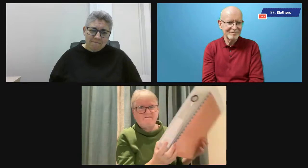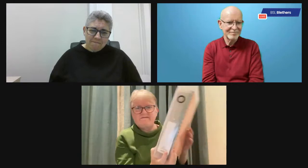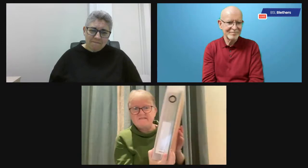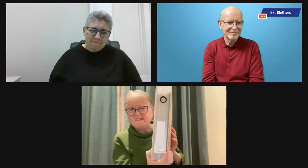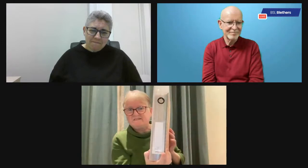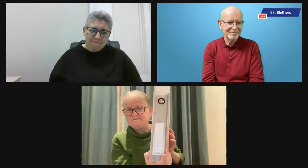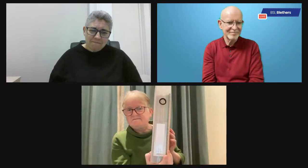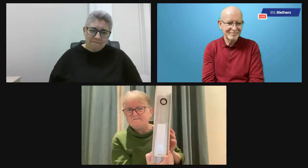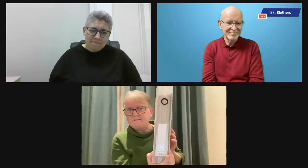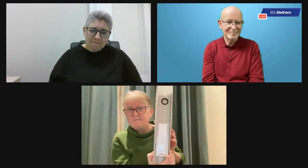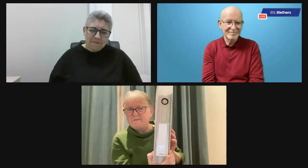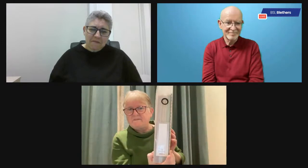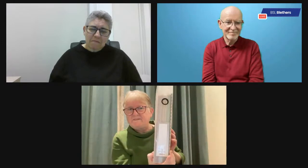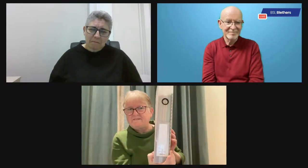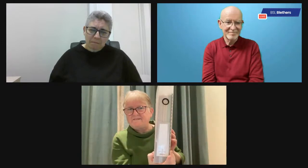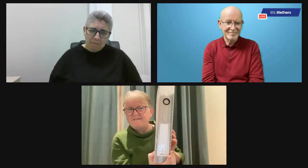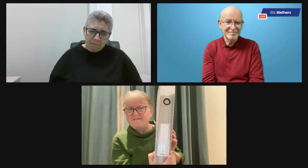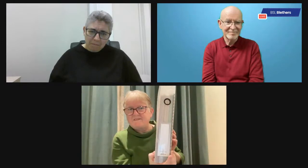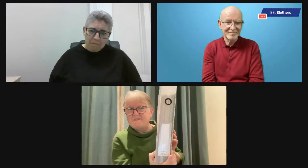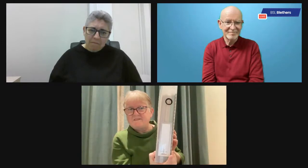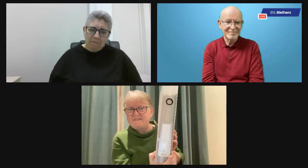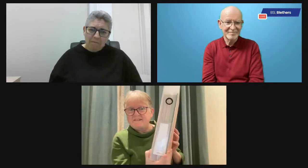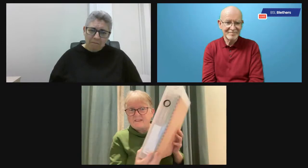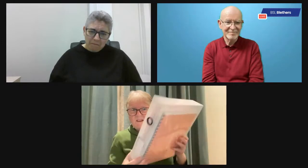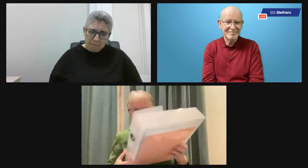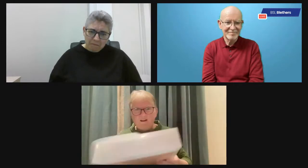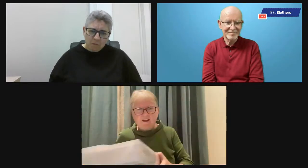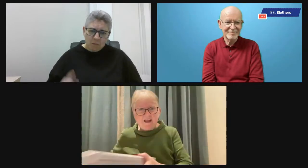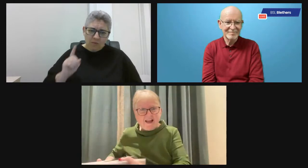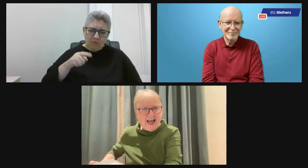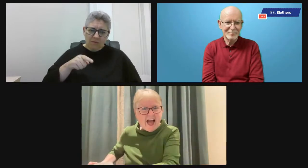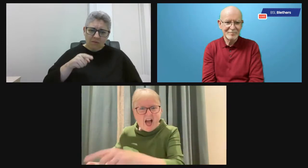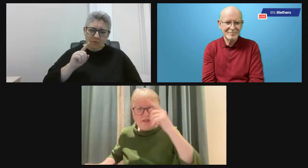found. Look at this. Wow.